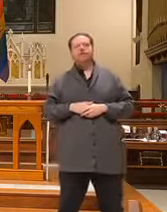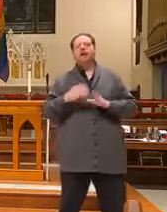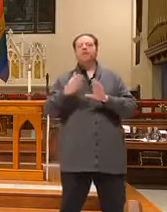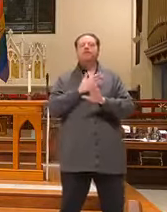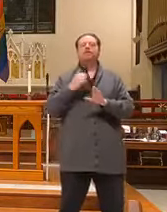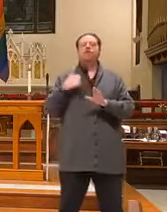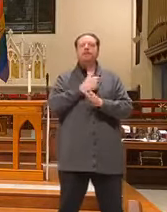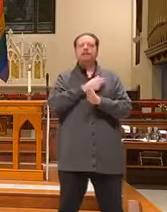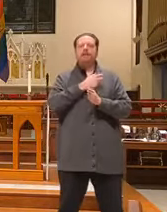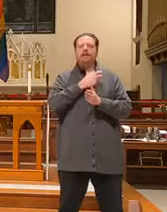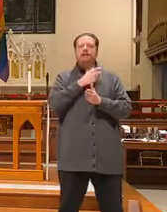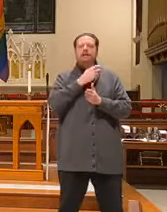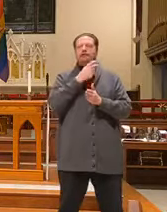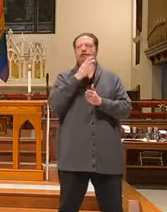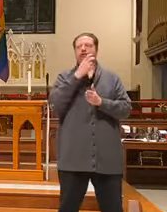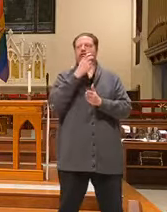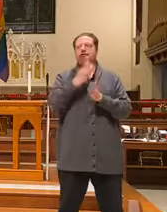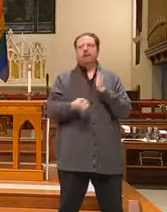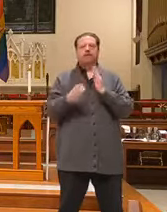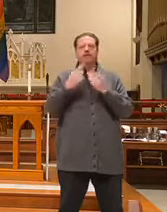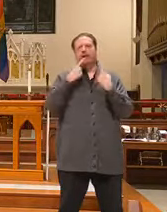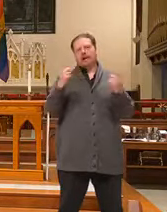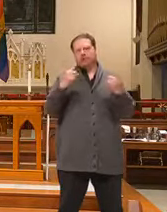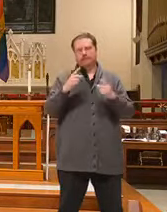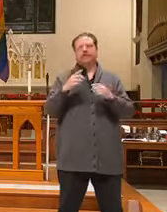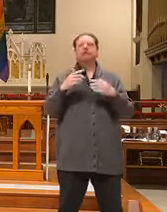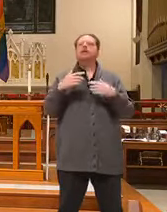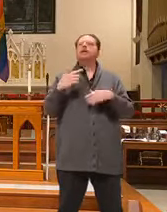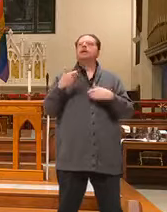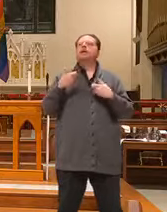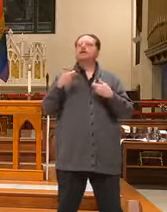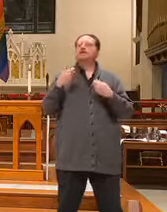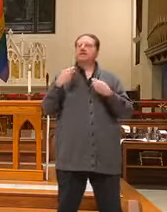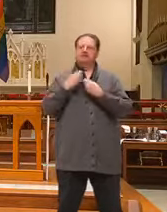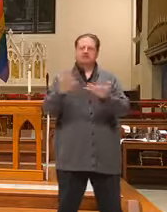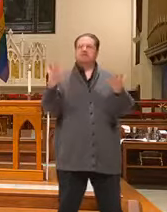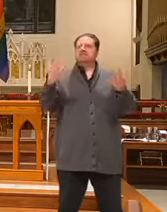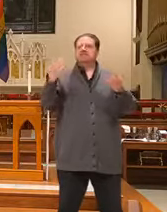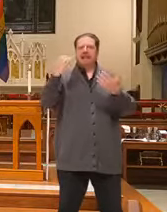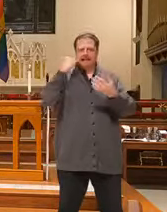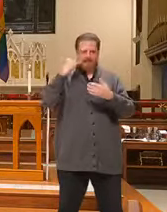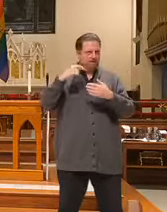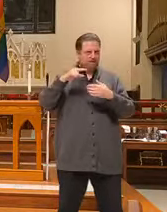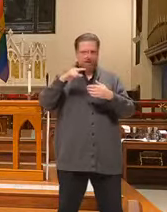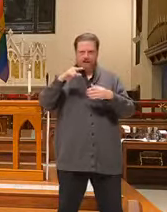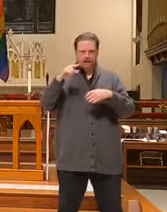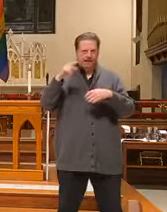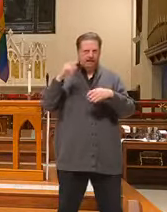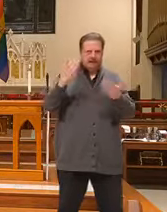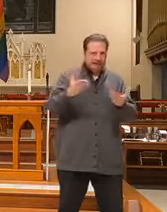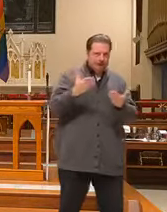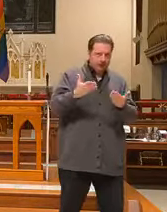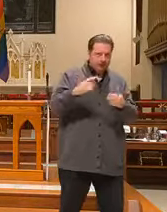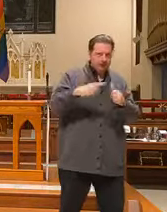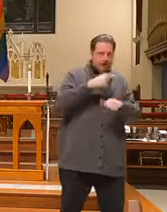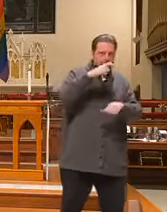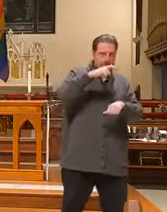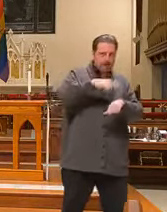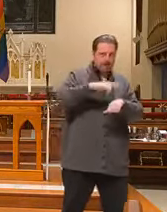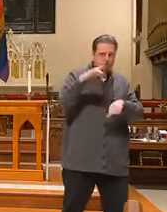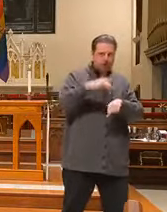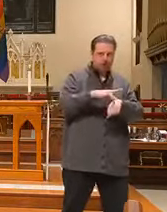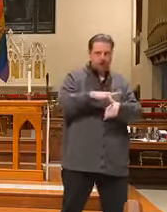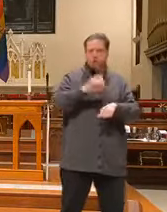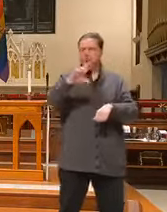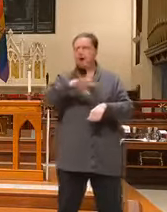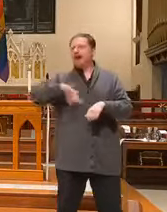Before we get to our announcements, just want to give people who are here for the very first time, or if you've been away for a while, and very important, if you feel